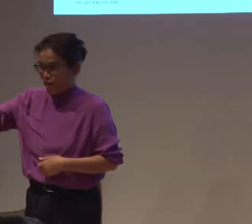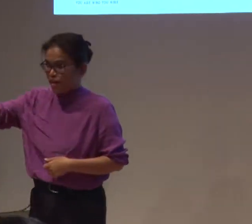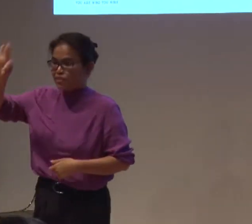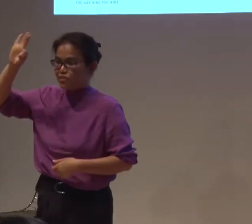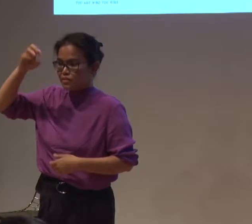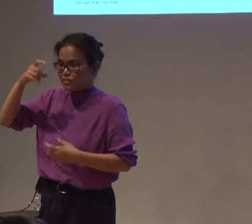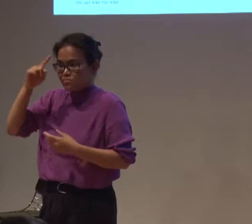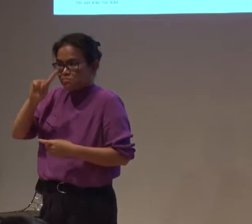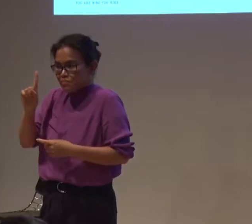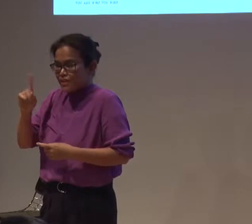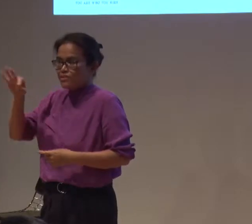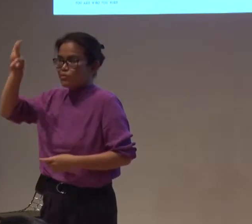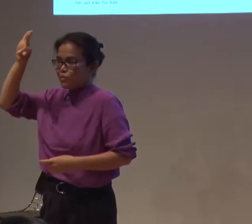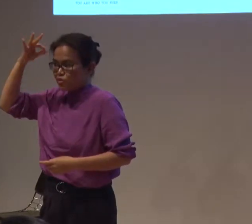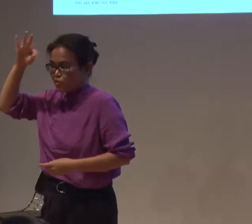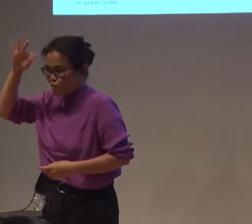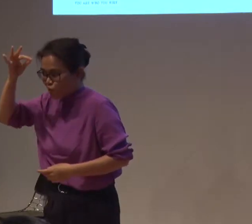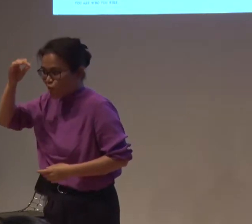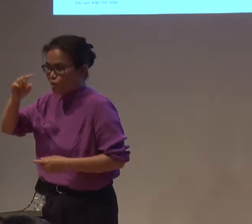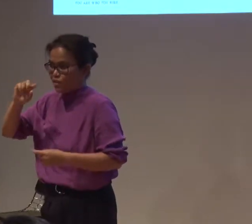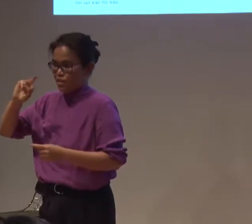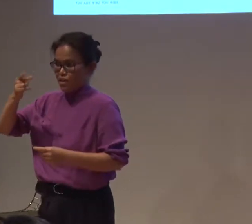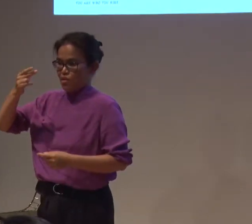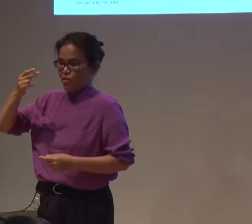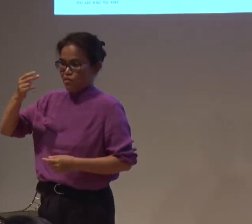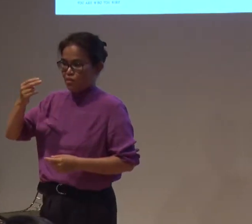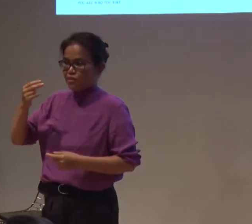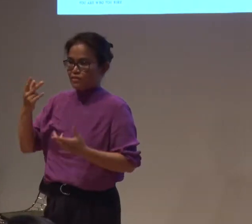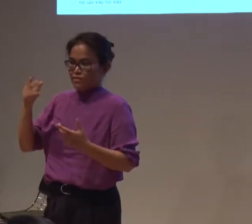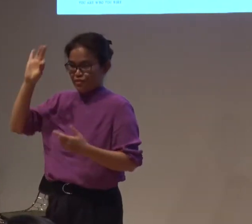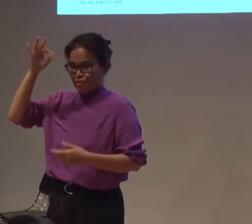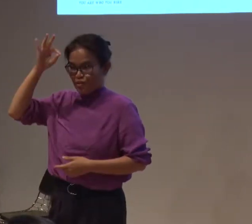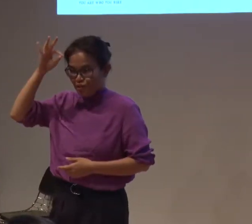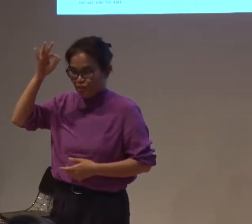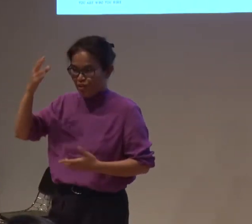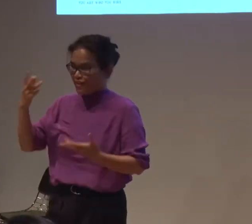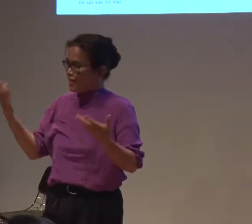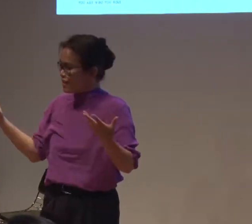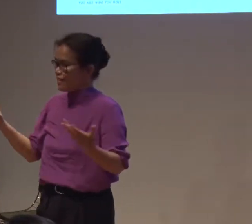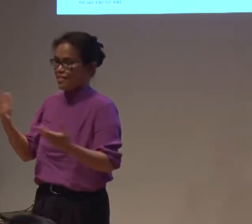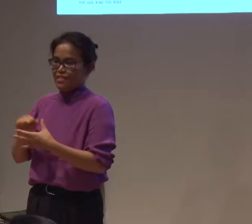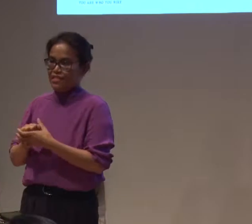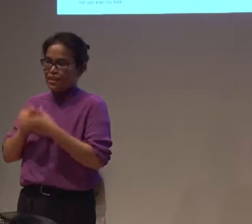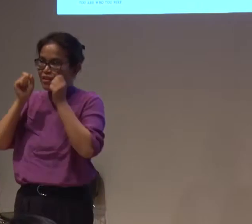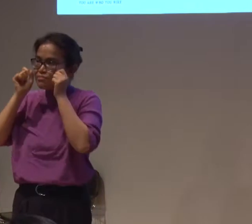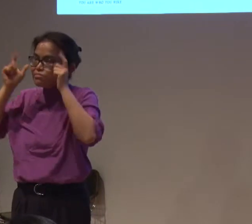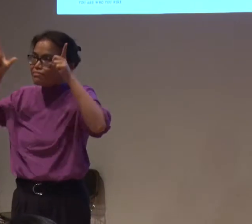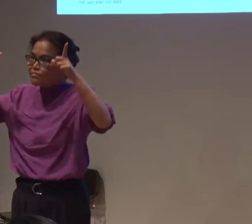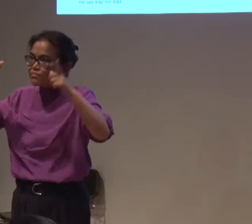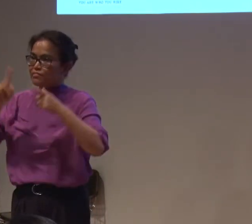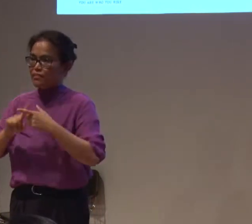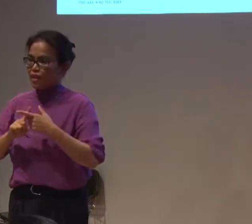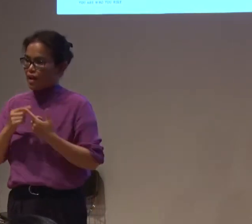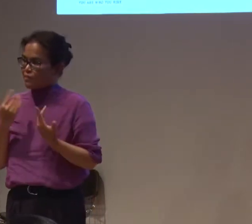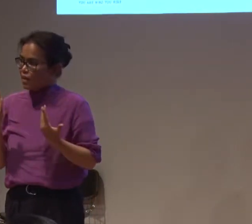So I'm really happy that you are here so you can learn something and you can,